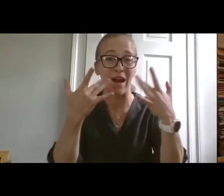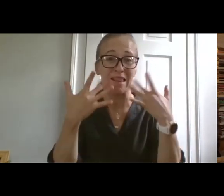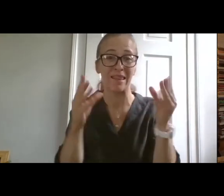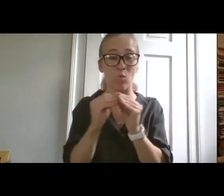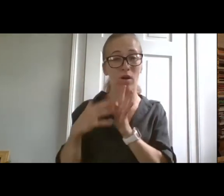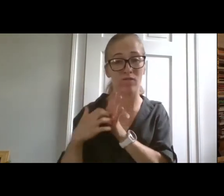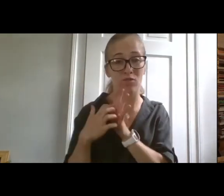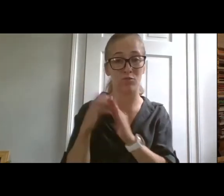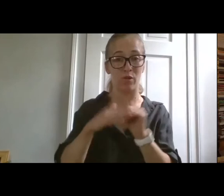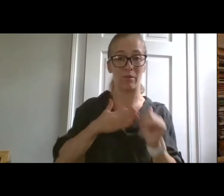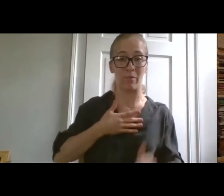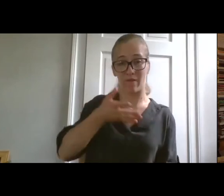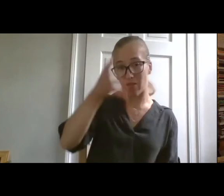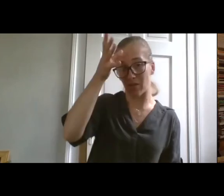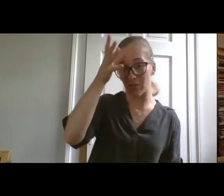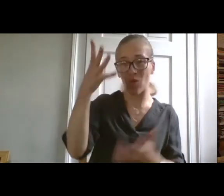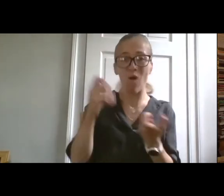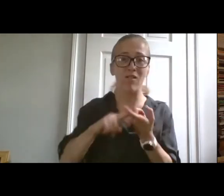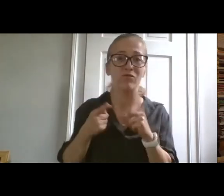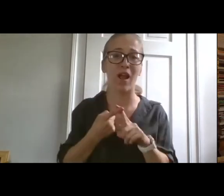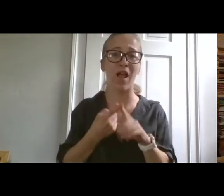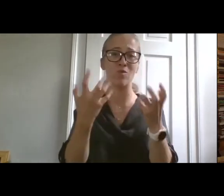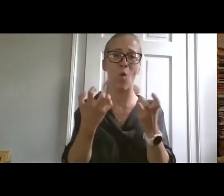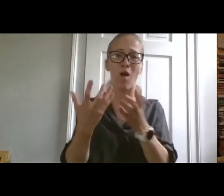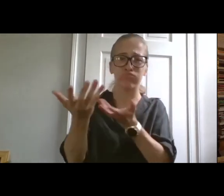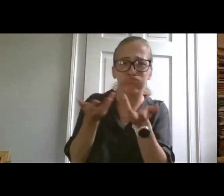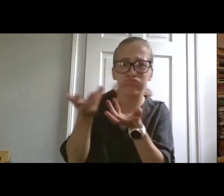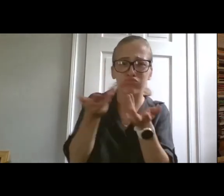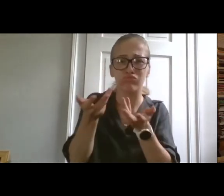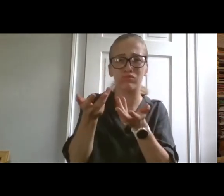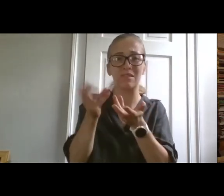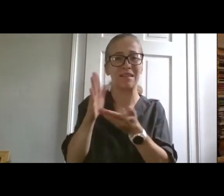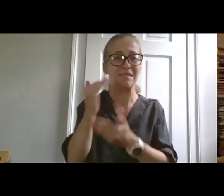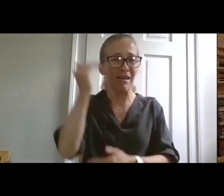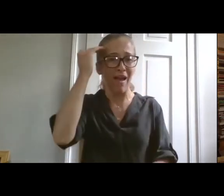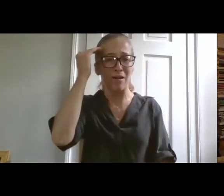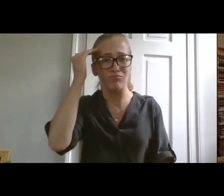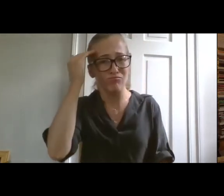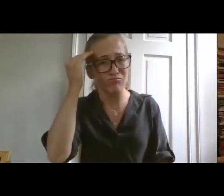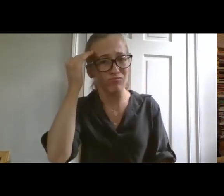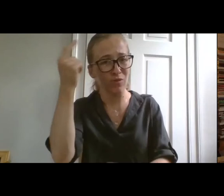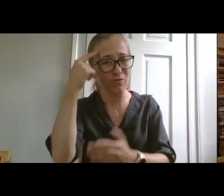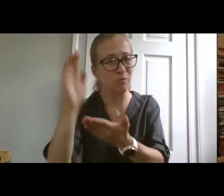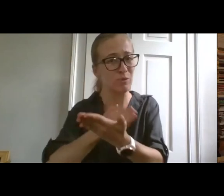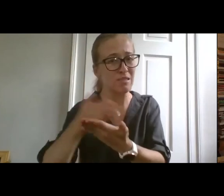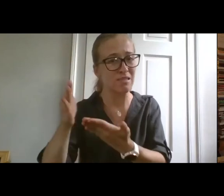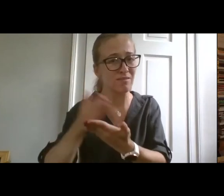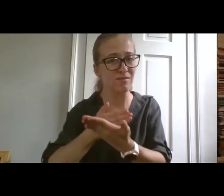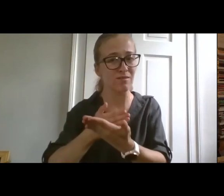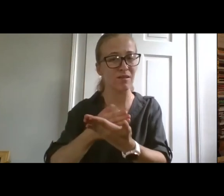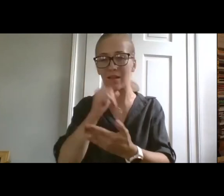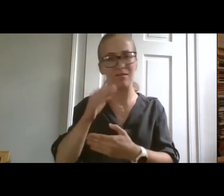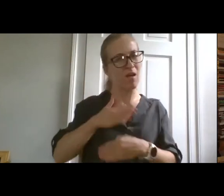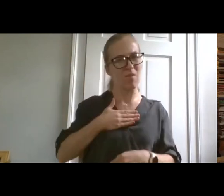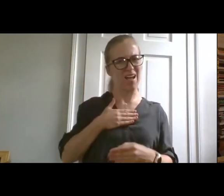The monster wants a friend, wants someone to touch him as he tilts his head toward the violin. It's not in my nature